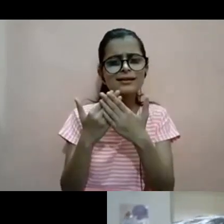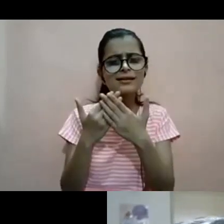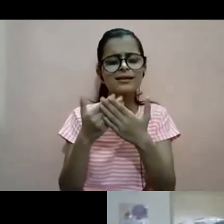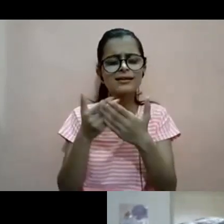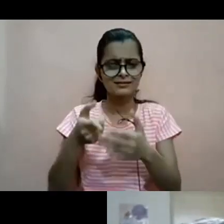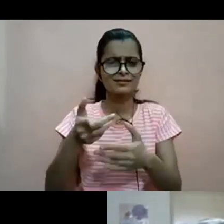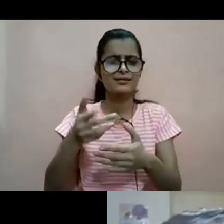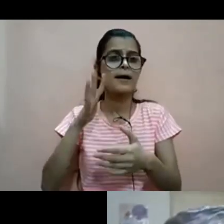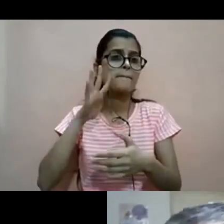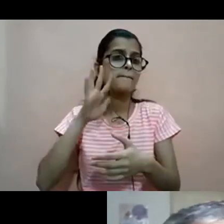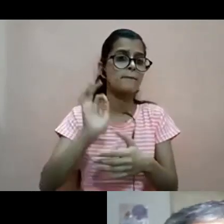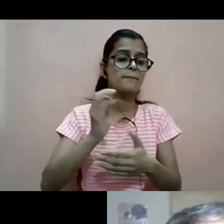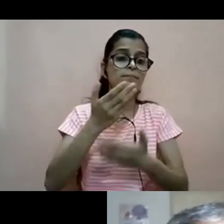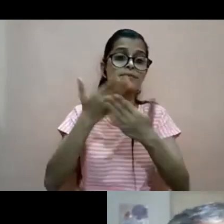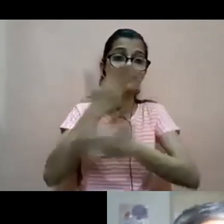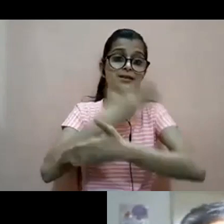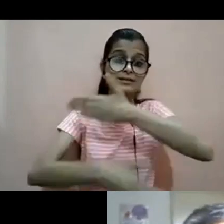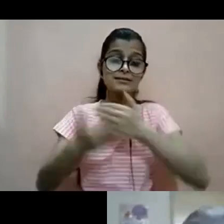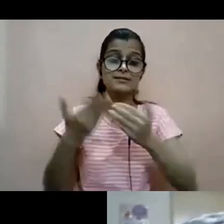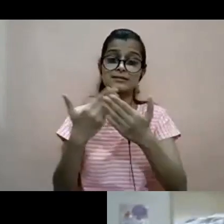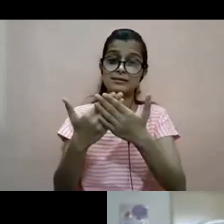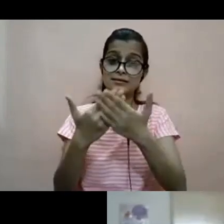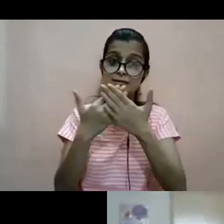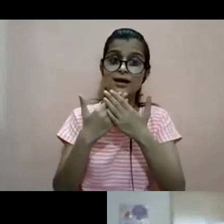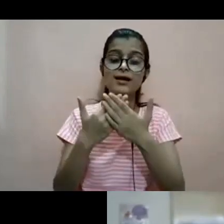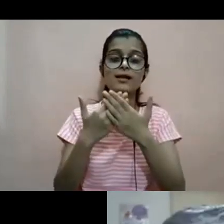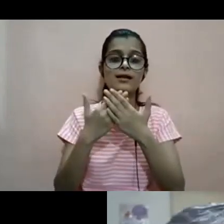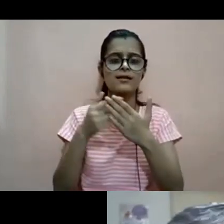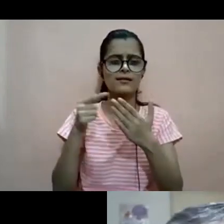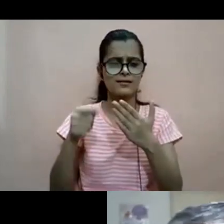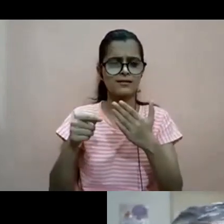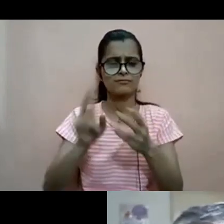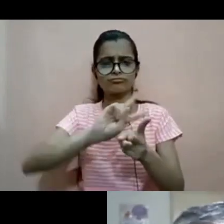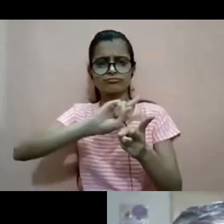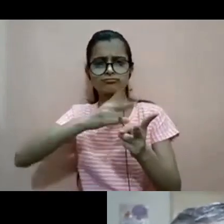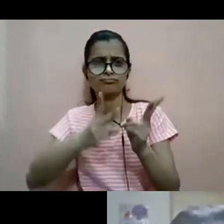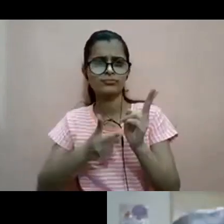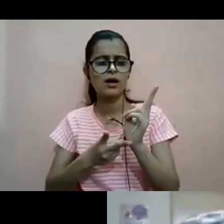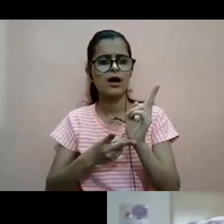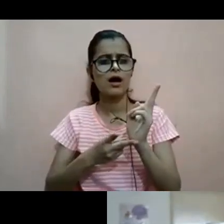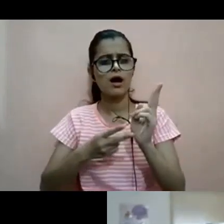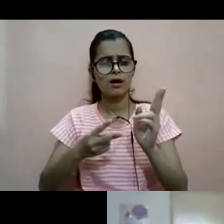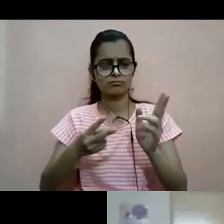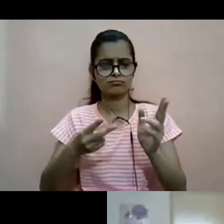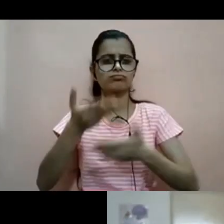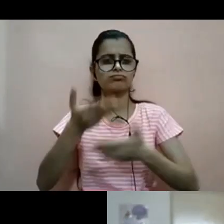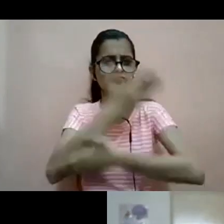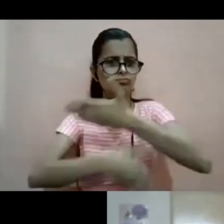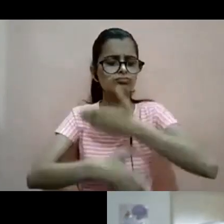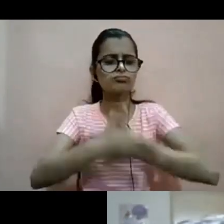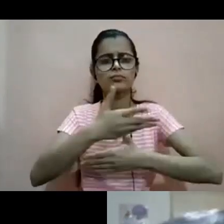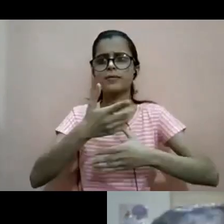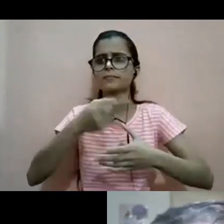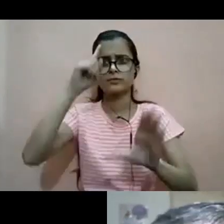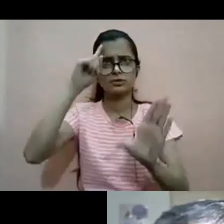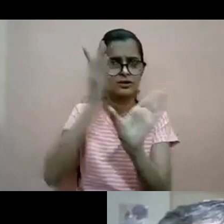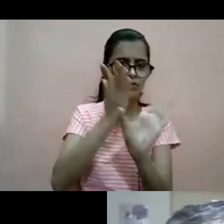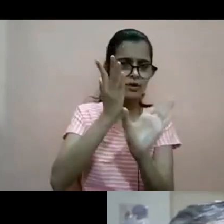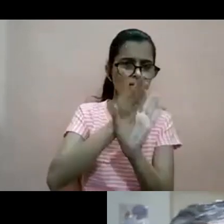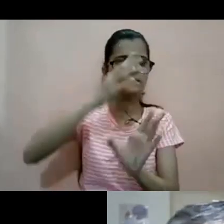disability studies, which is completely multidisciplinary, where it draws on psychology,